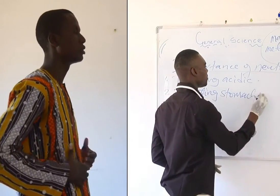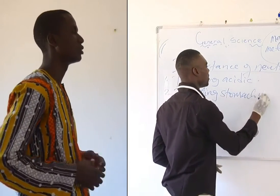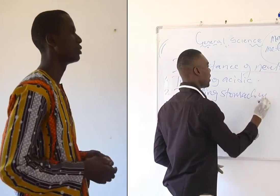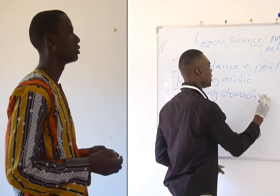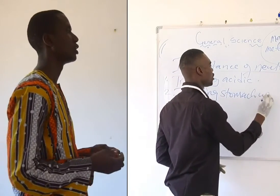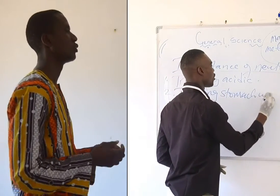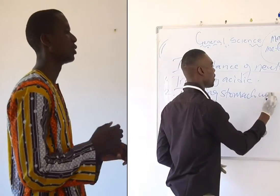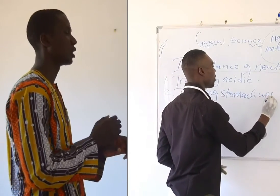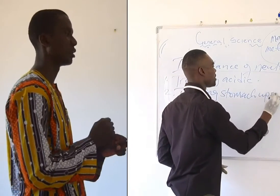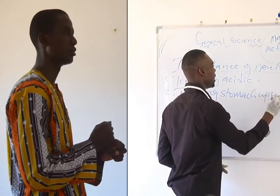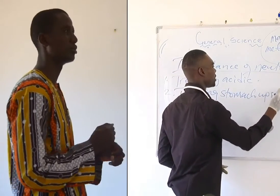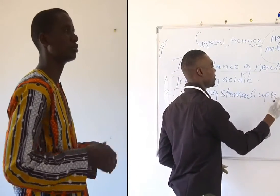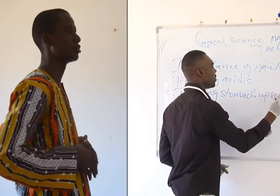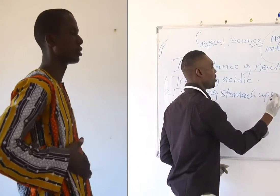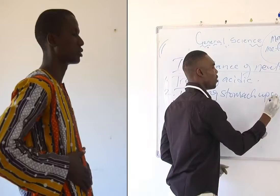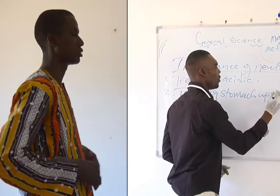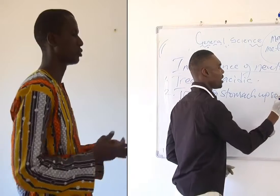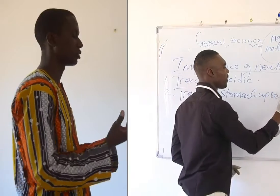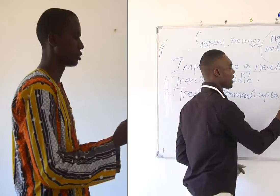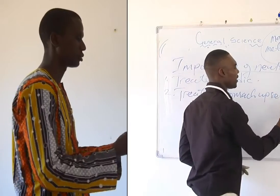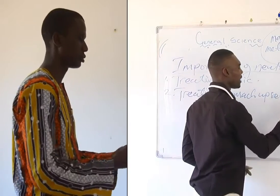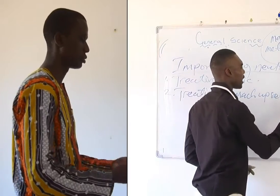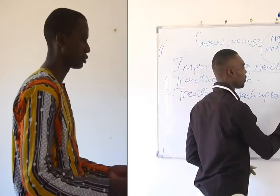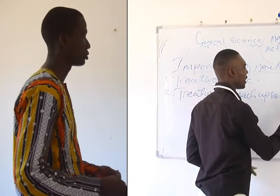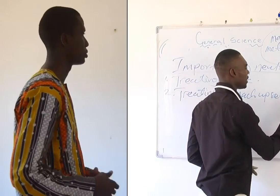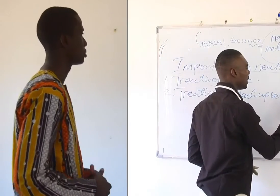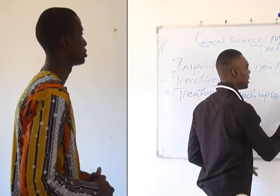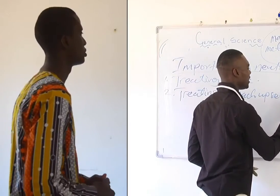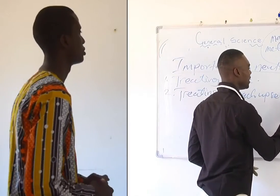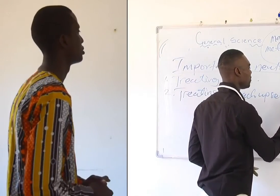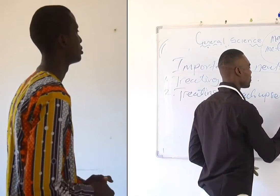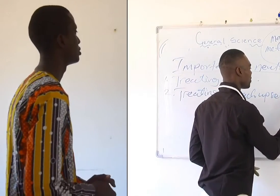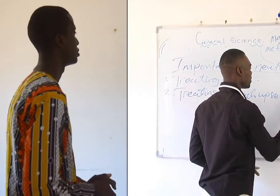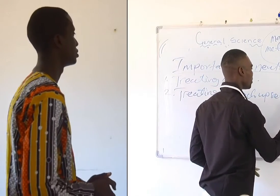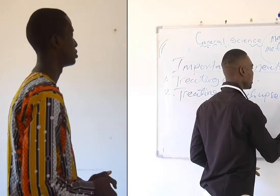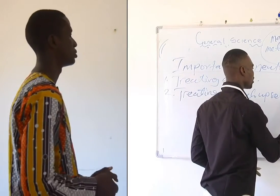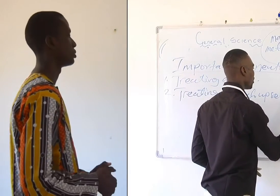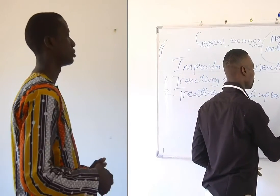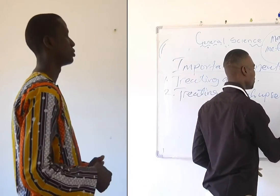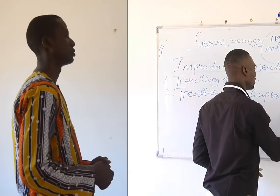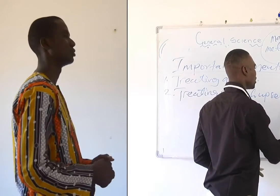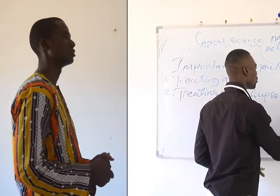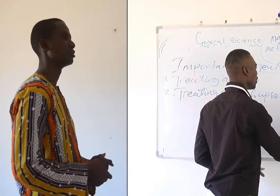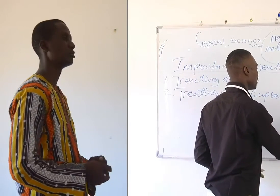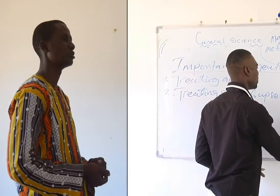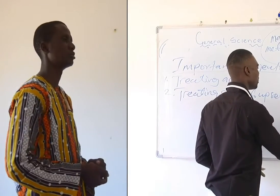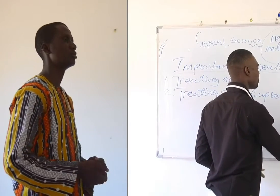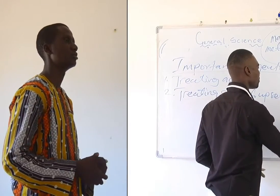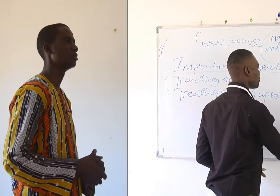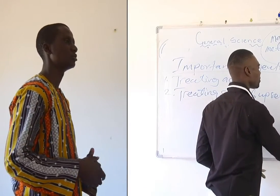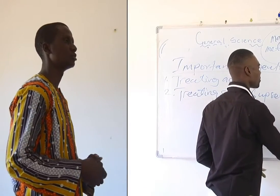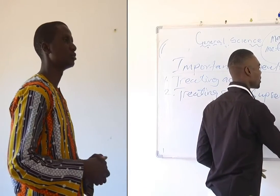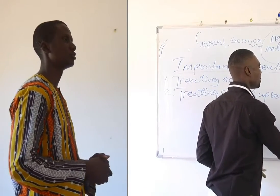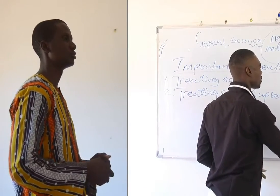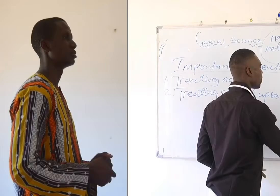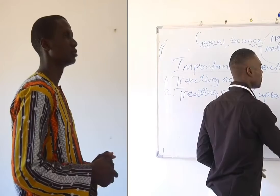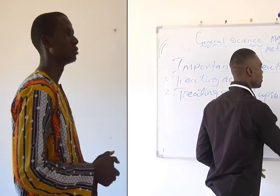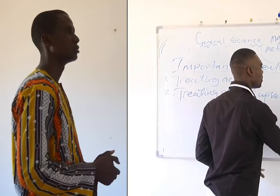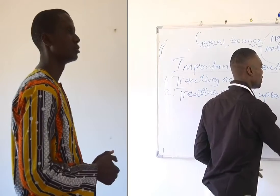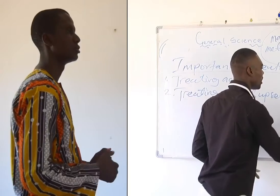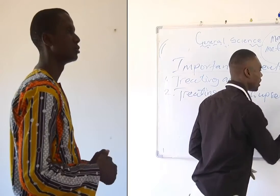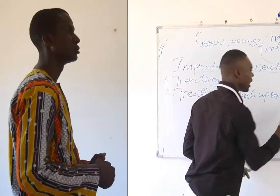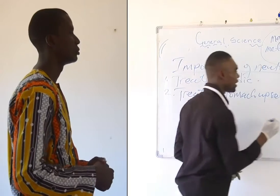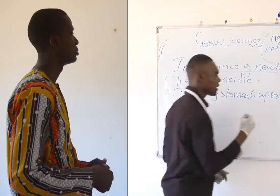upset. And this stomach upset, we refer to it as what? Indigestion. It's called